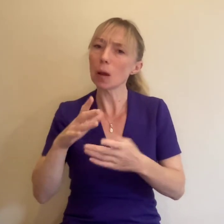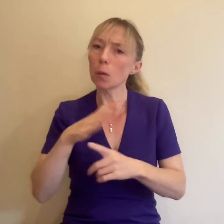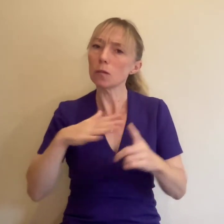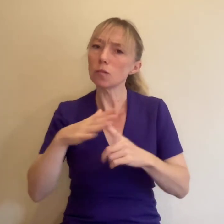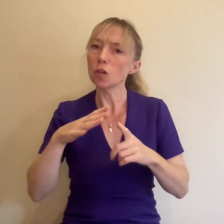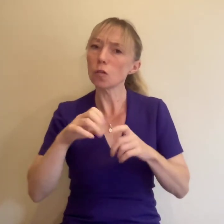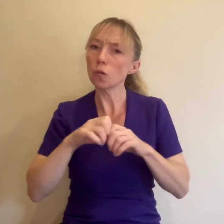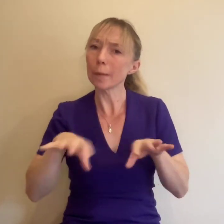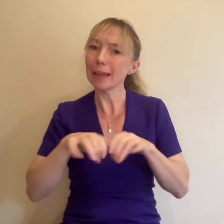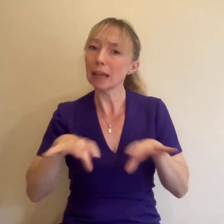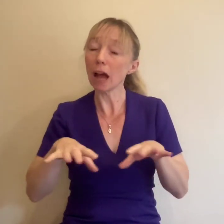Twitter,